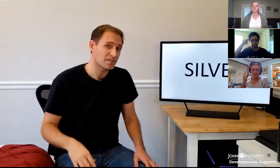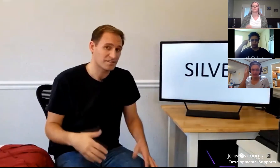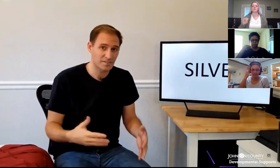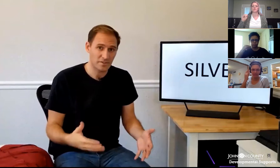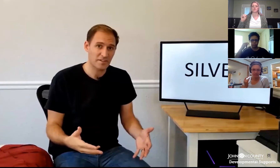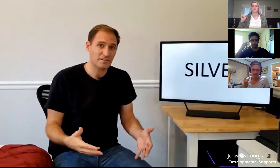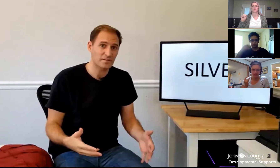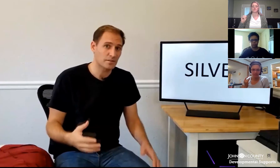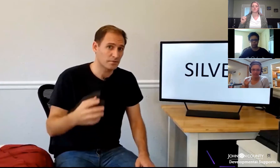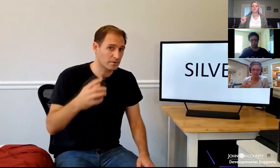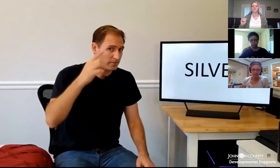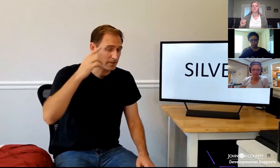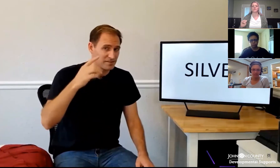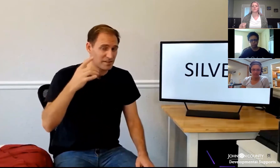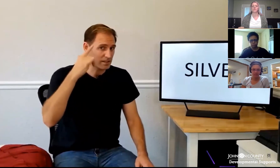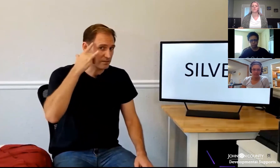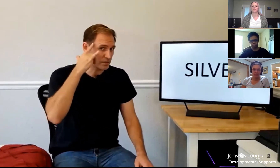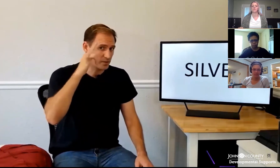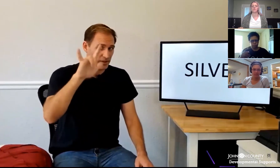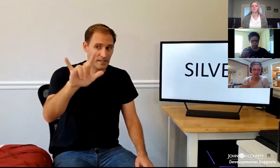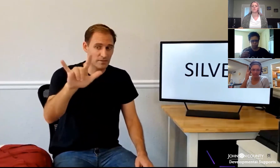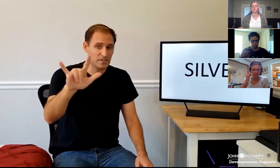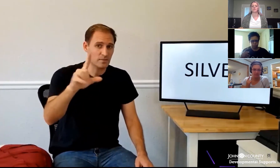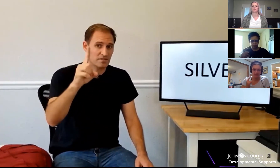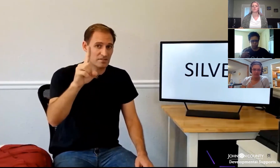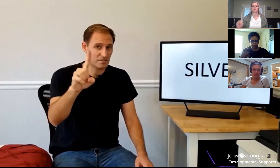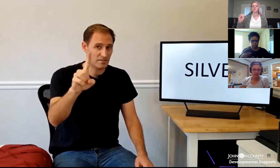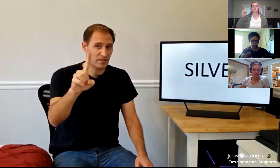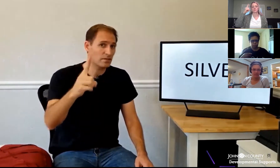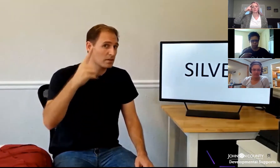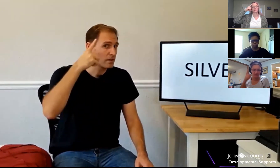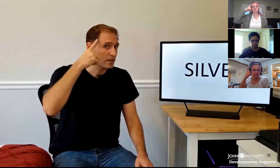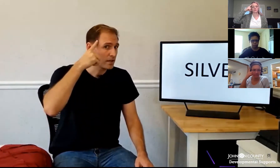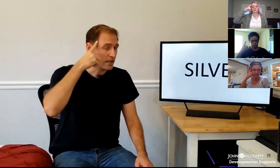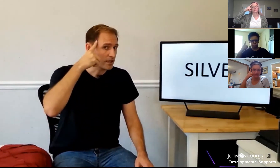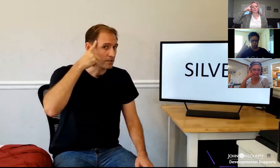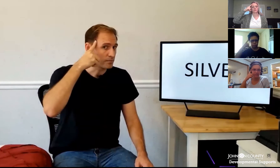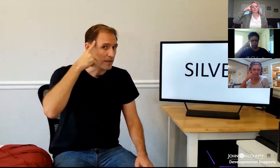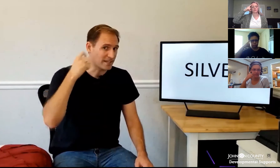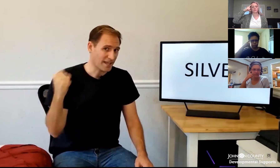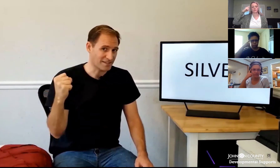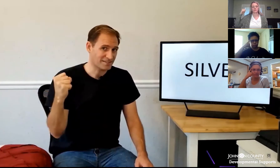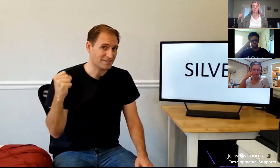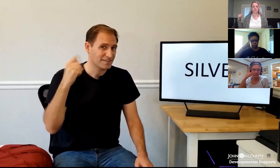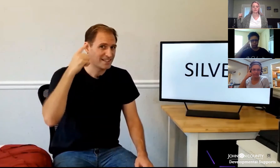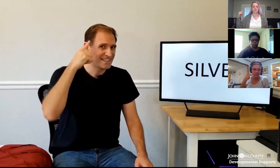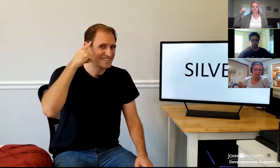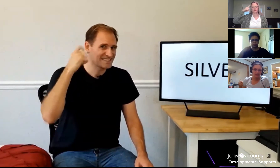silver is signed similarly. So instead of doing the I love you shape, it's just your finger, and you make an